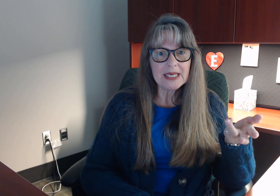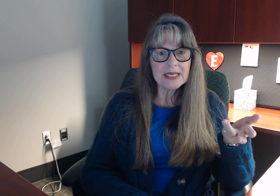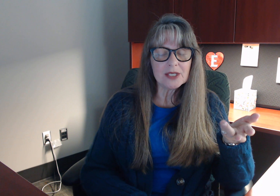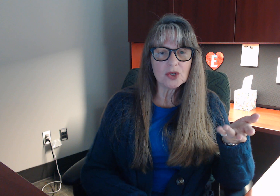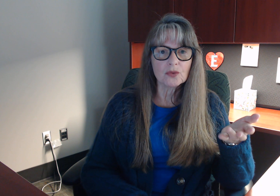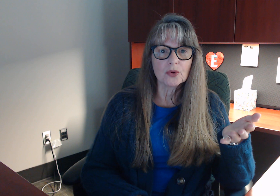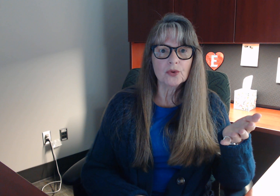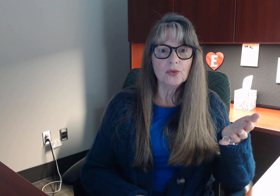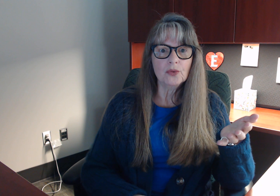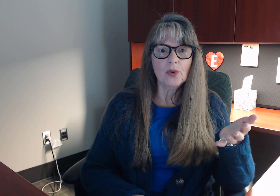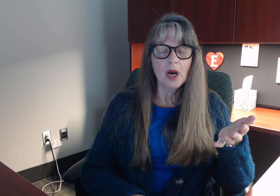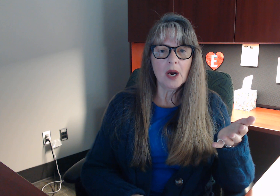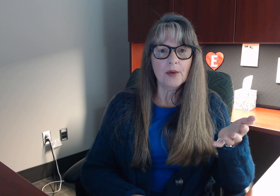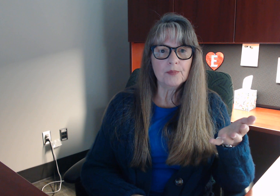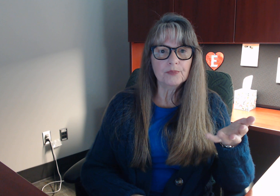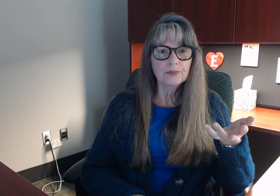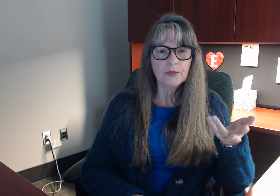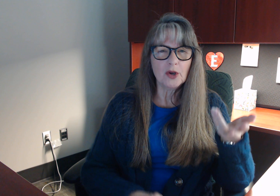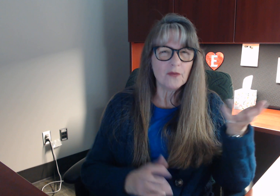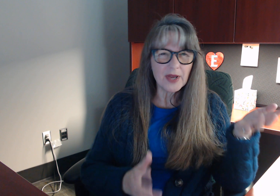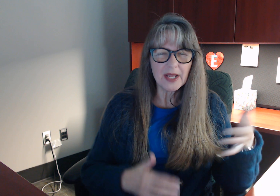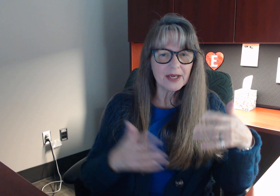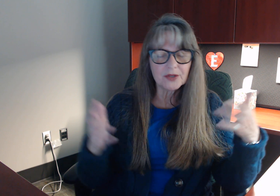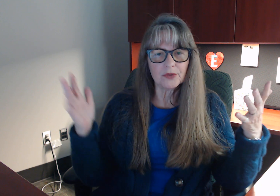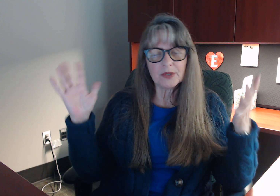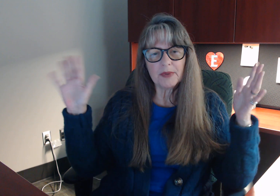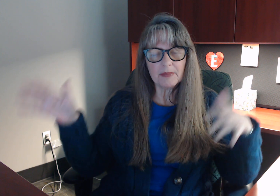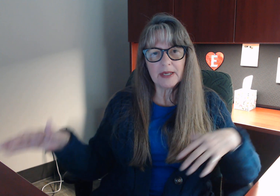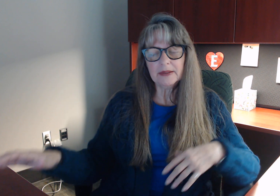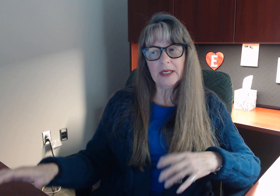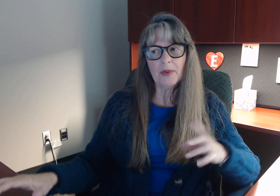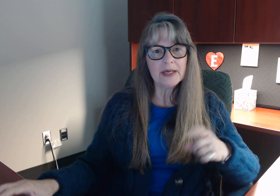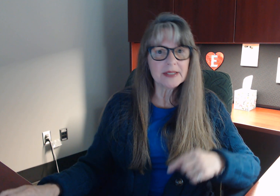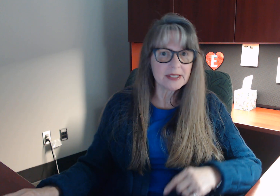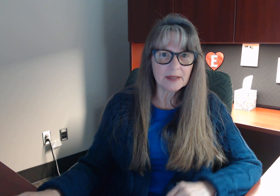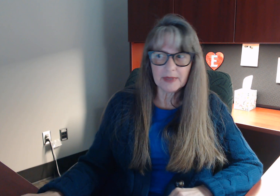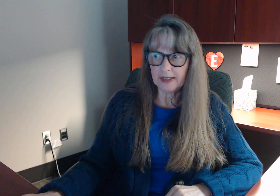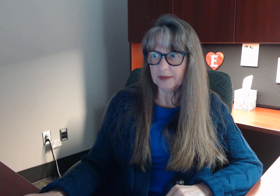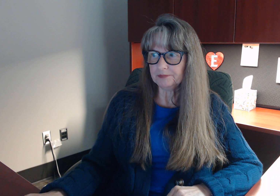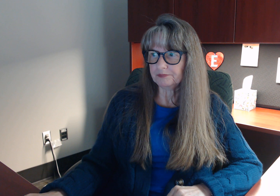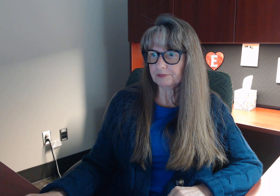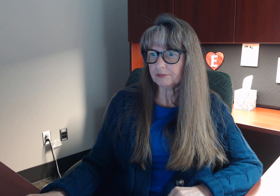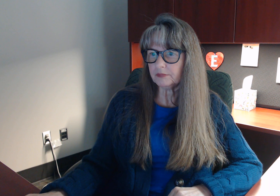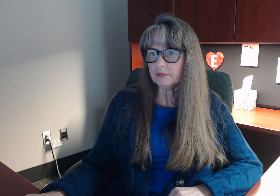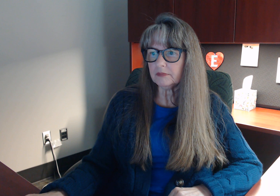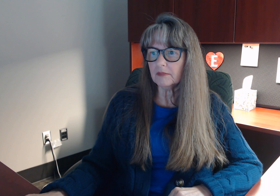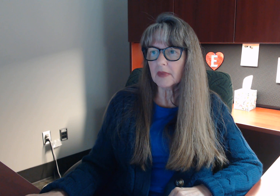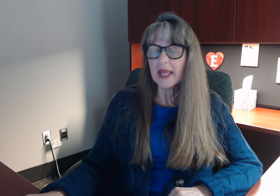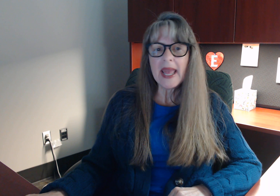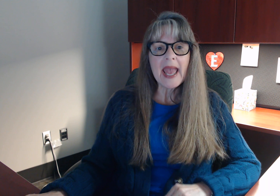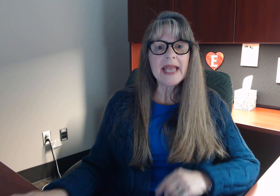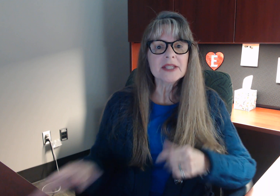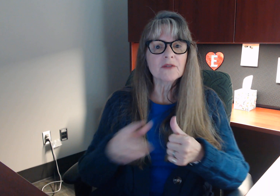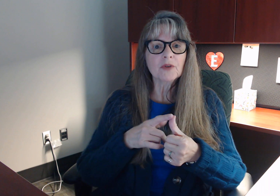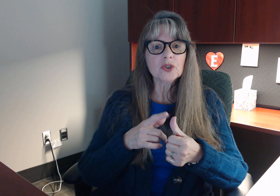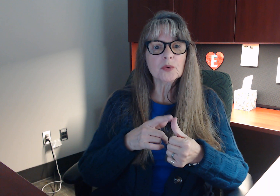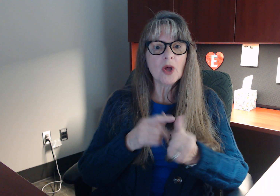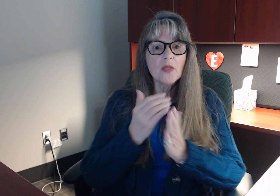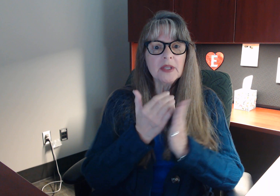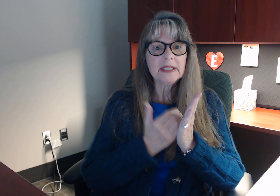things through, FedEx or something. But anyway, it doesn't seem like it. And the first one on the